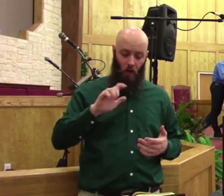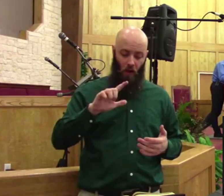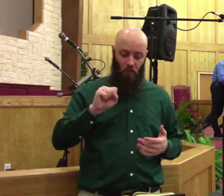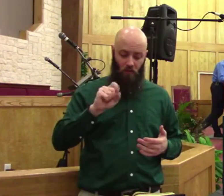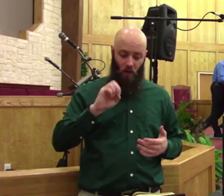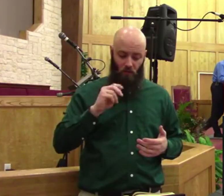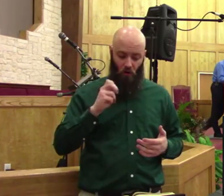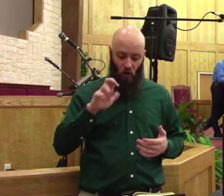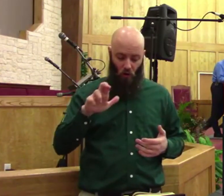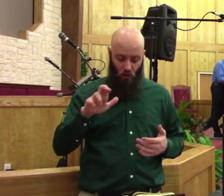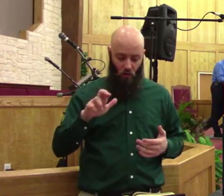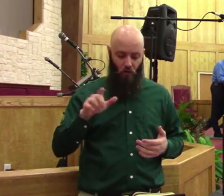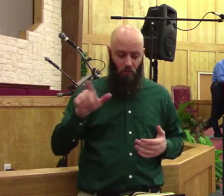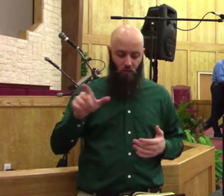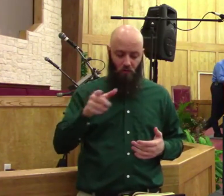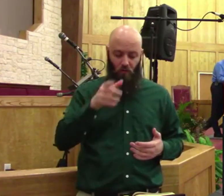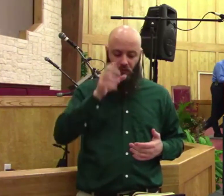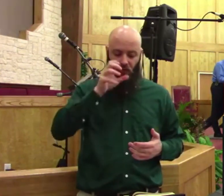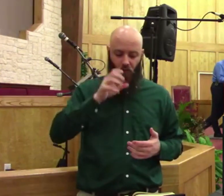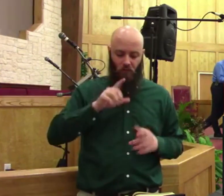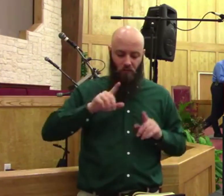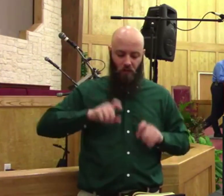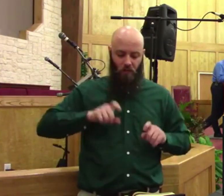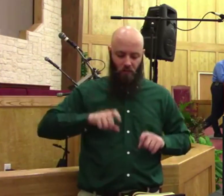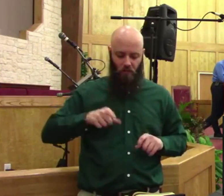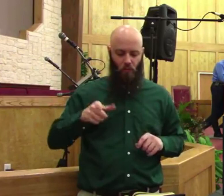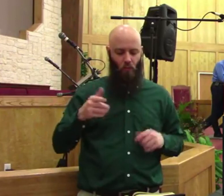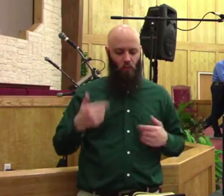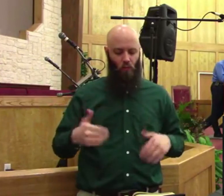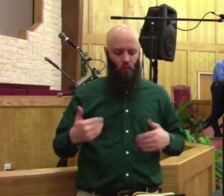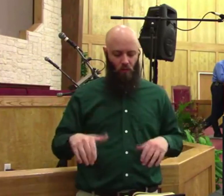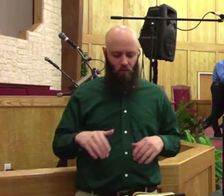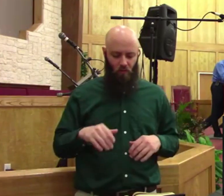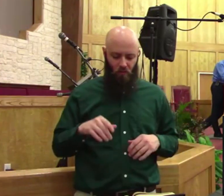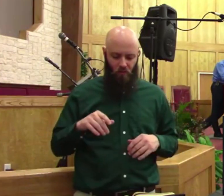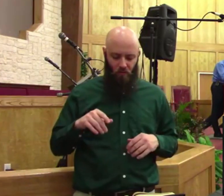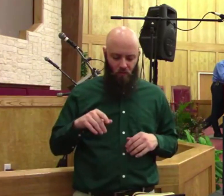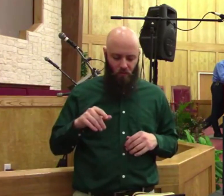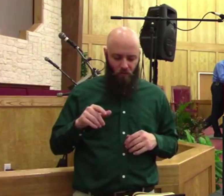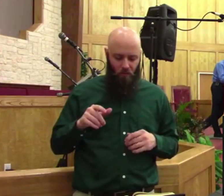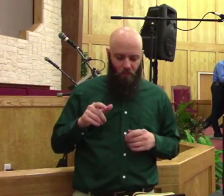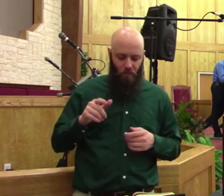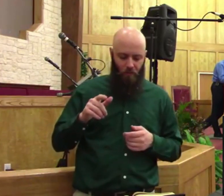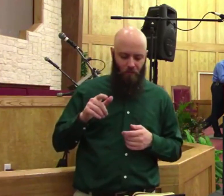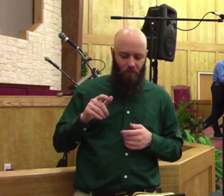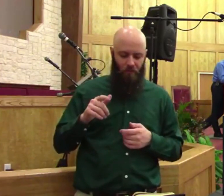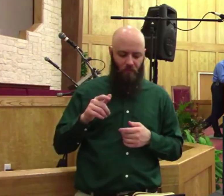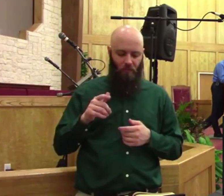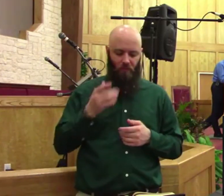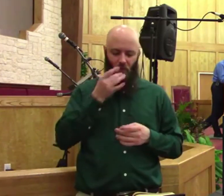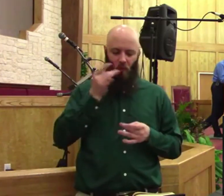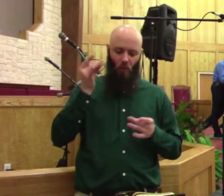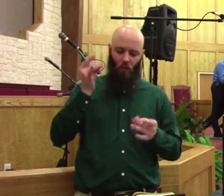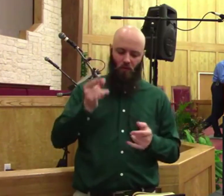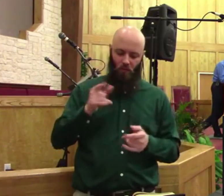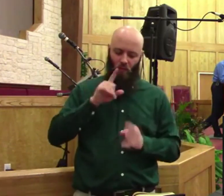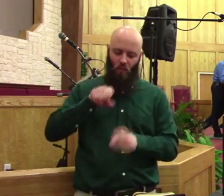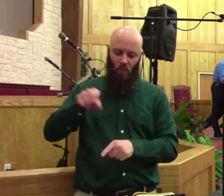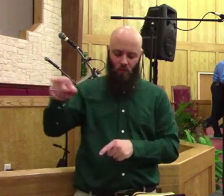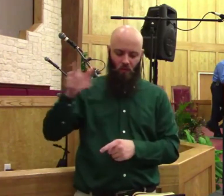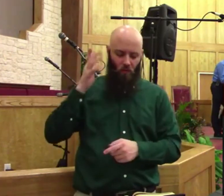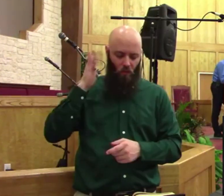commanded that the vessels of gold and of silver that Nebuchadnezzar, his father, had taken out of the temples in Jerusalem be